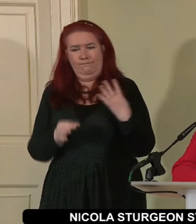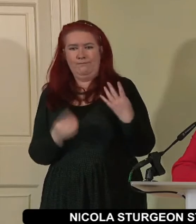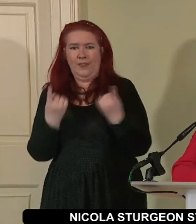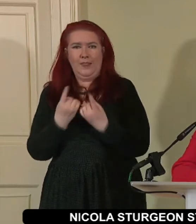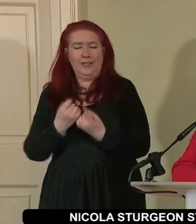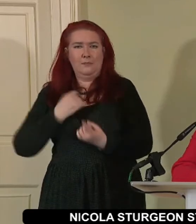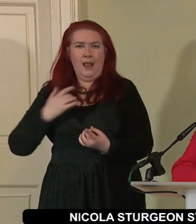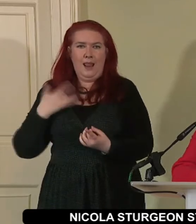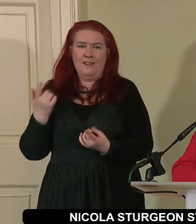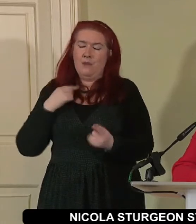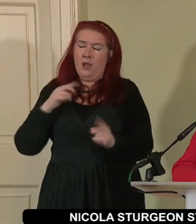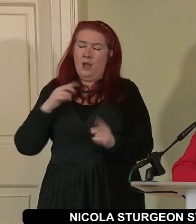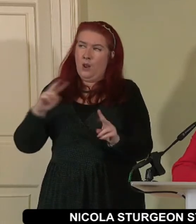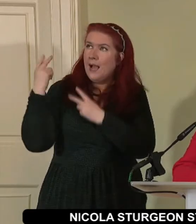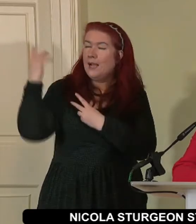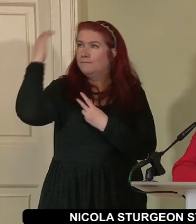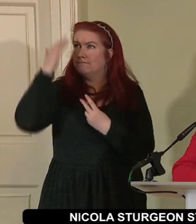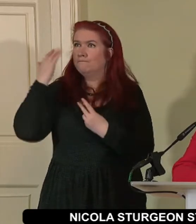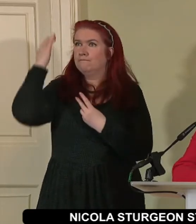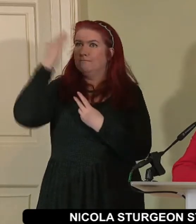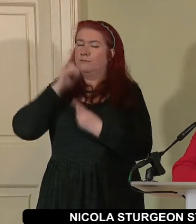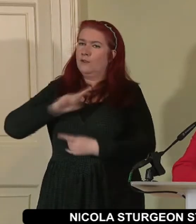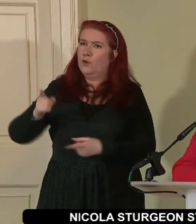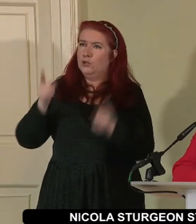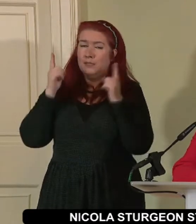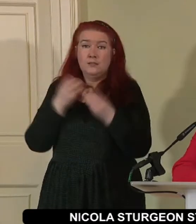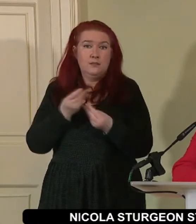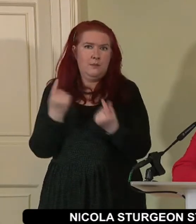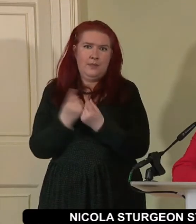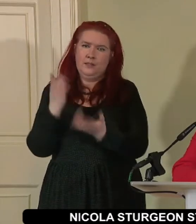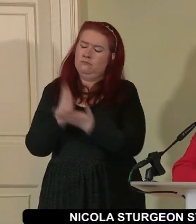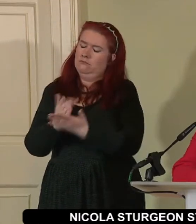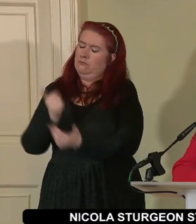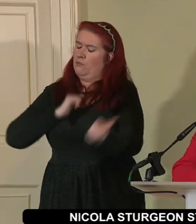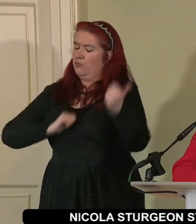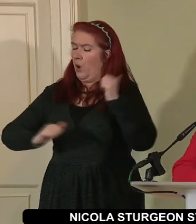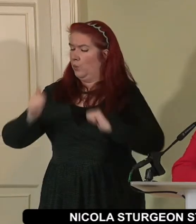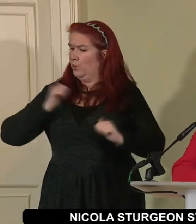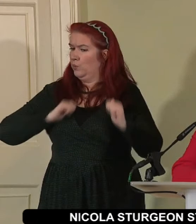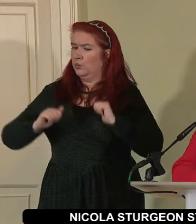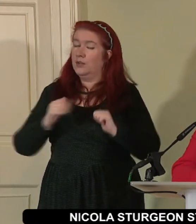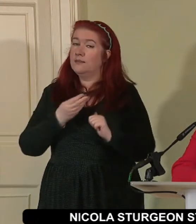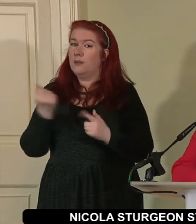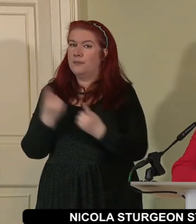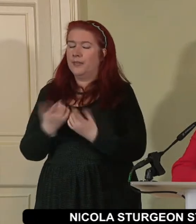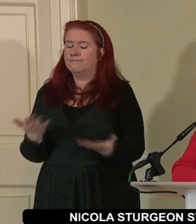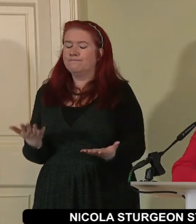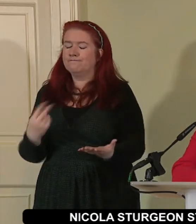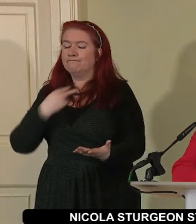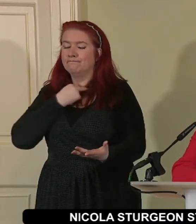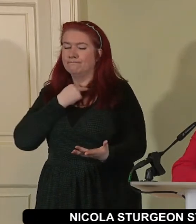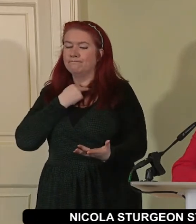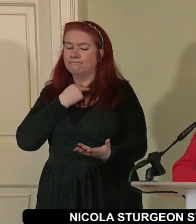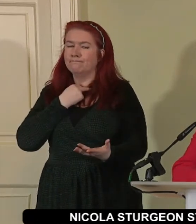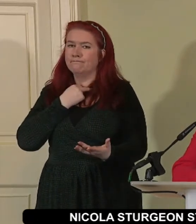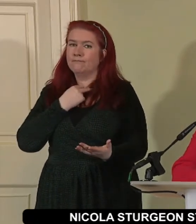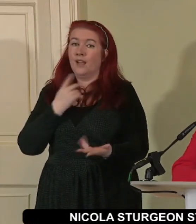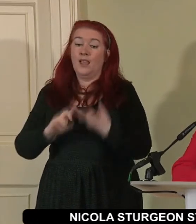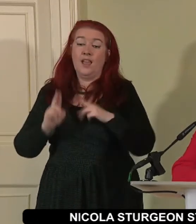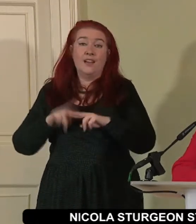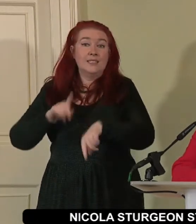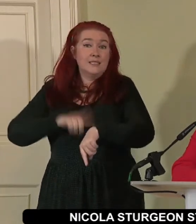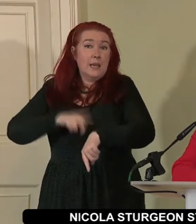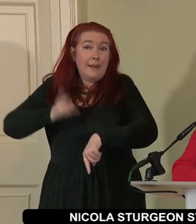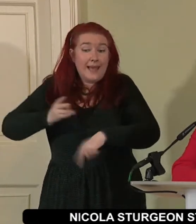I reflect on my time as First Minister, there'll be things I am hugely proud of and things that I regret. And if I had my time again, I might